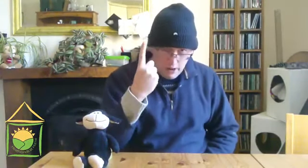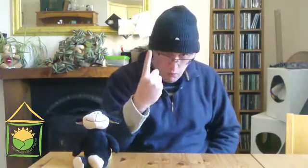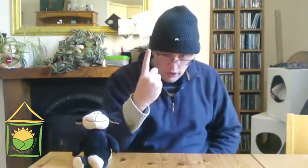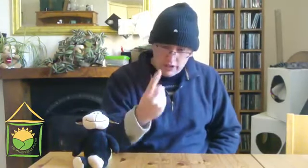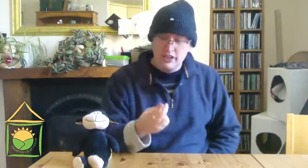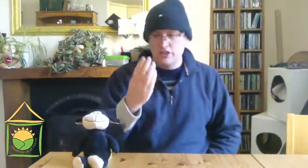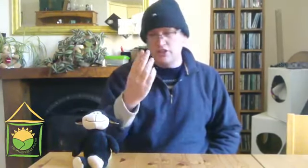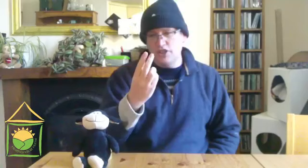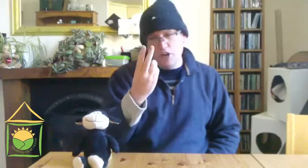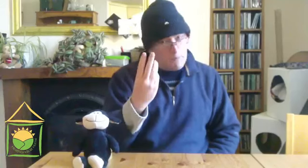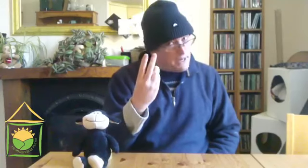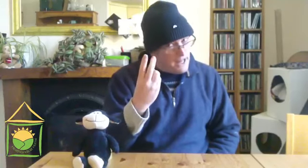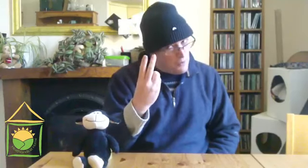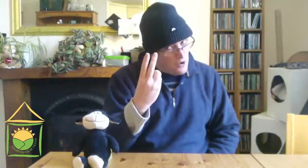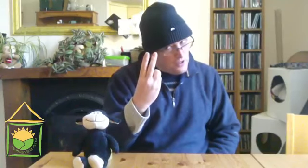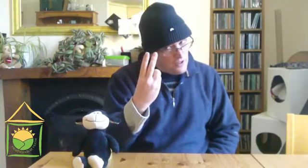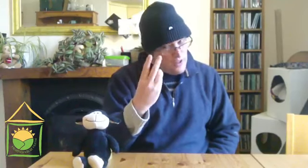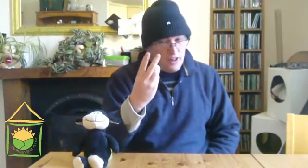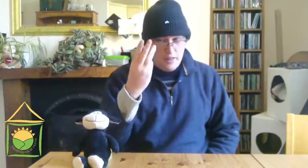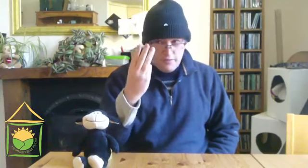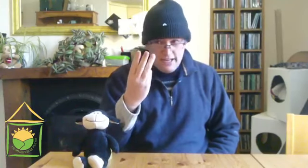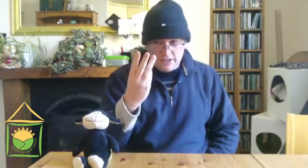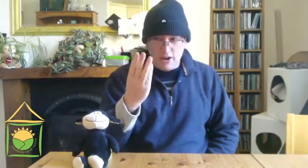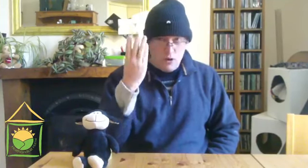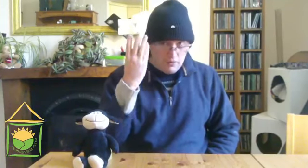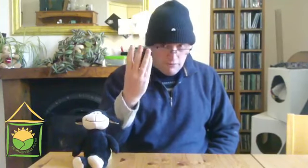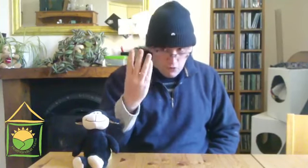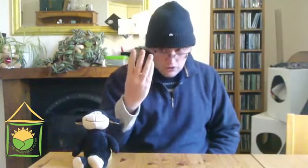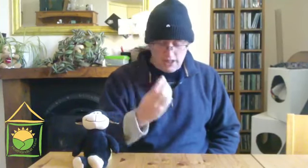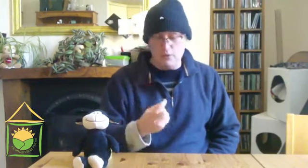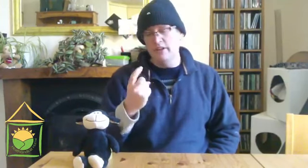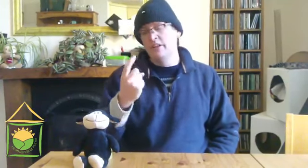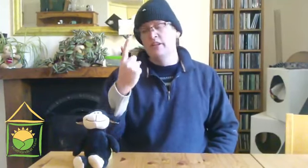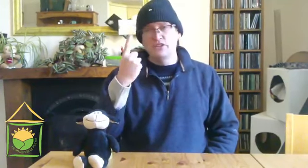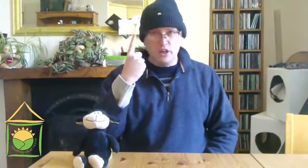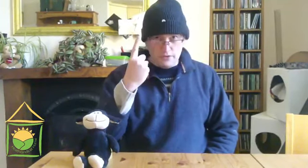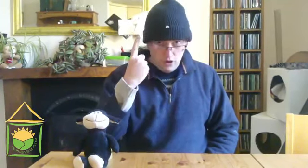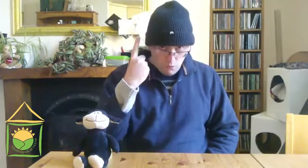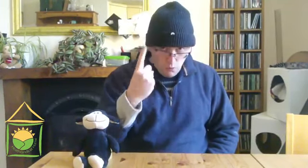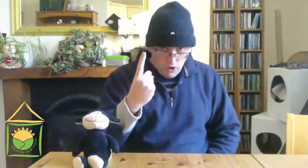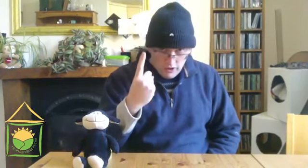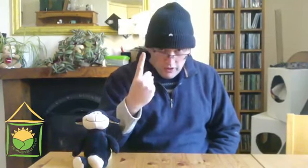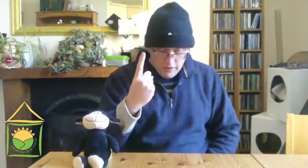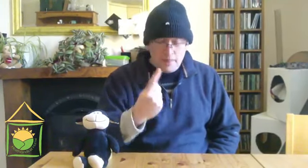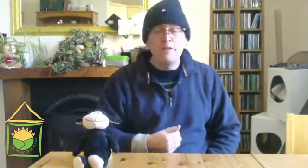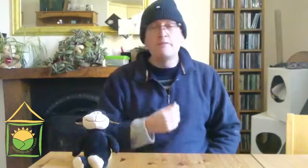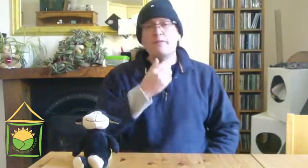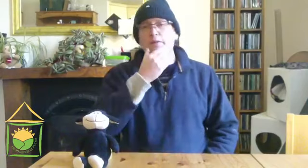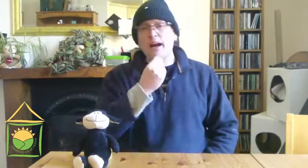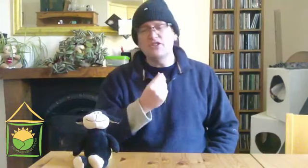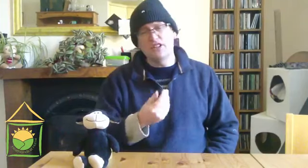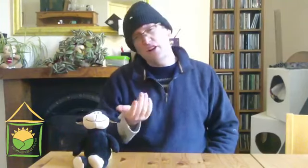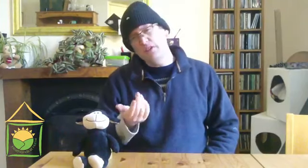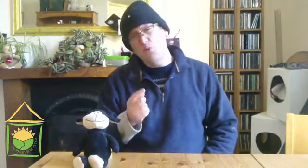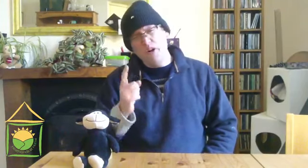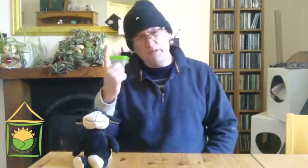one. So two would be that one, three's that one, four's that one. So we've got one for the master. So it's one for the